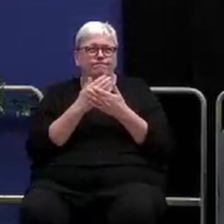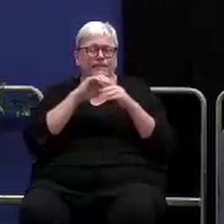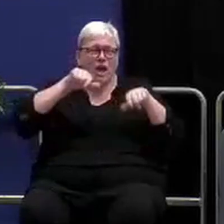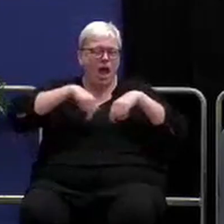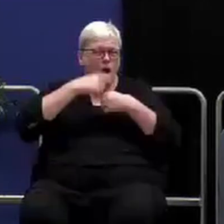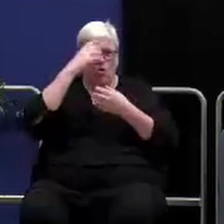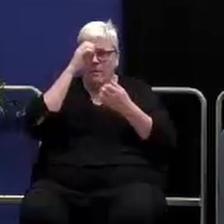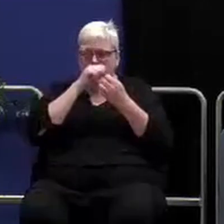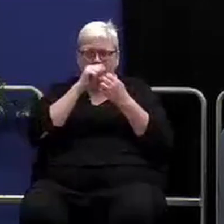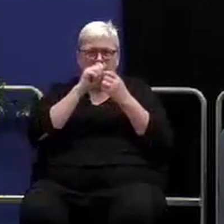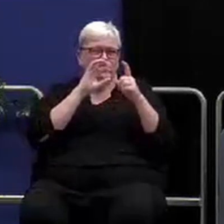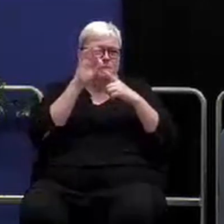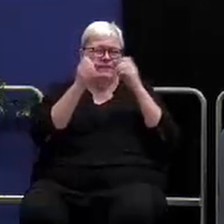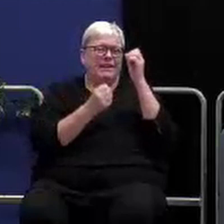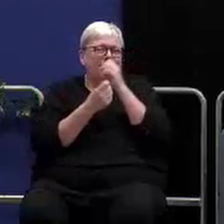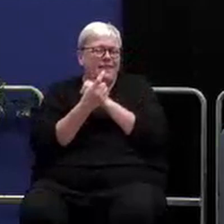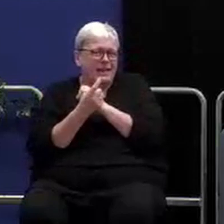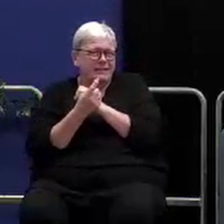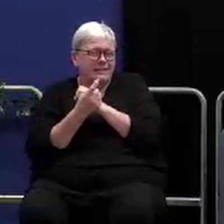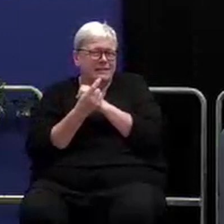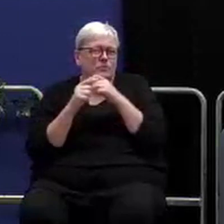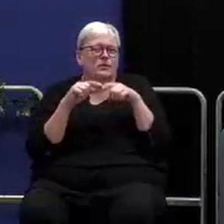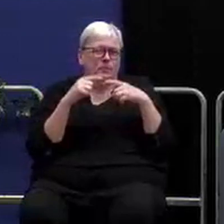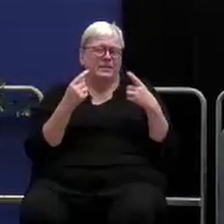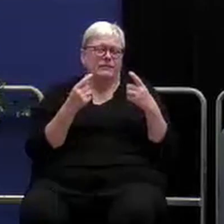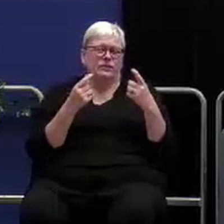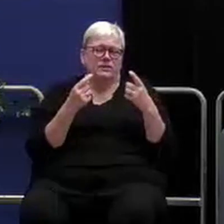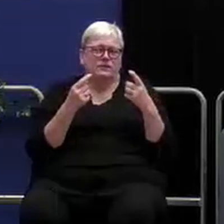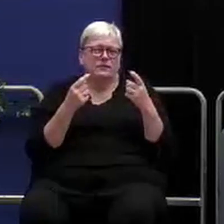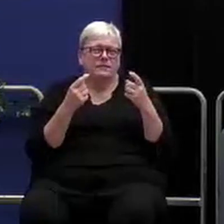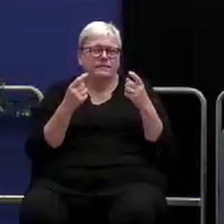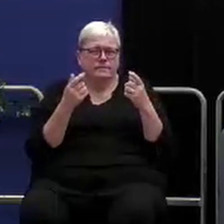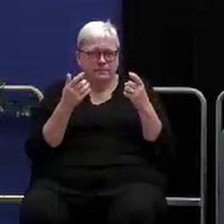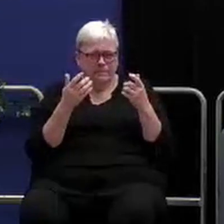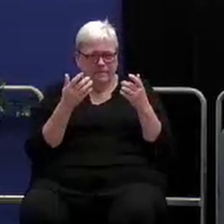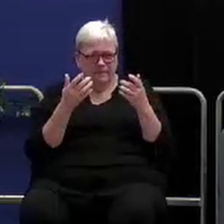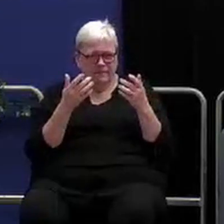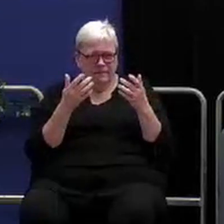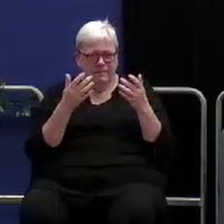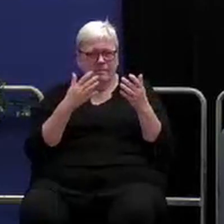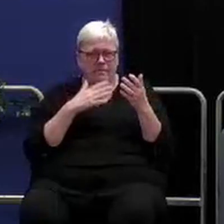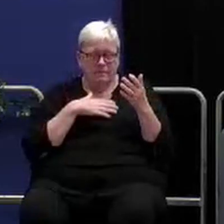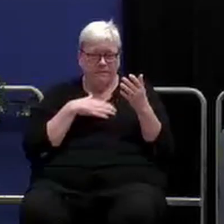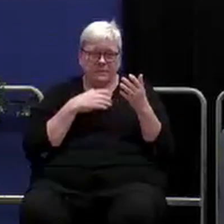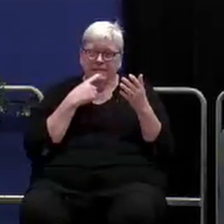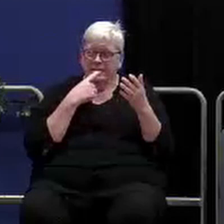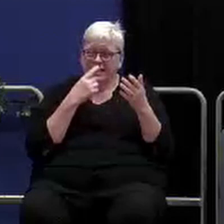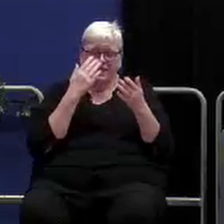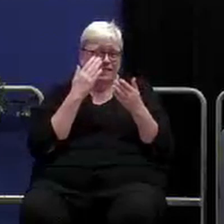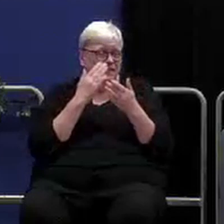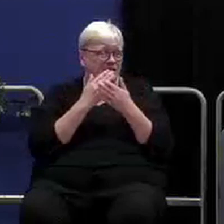the specific events varied slightly. And I would like to point out that even though it is